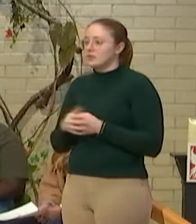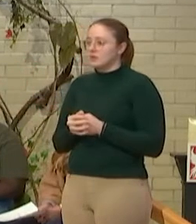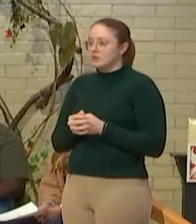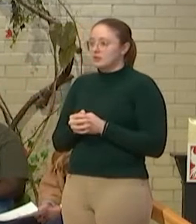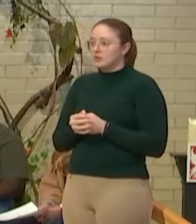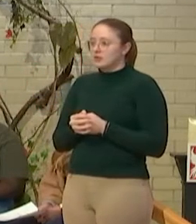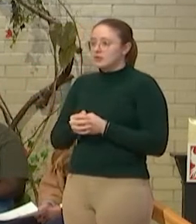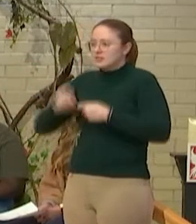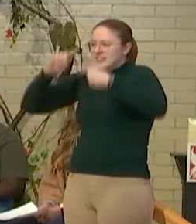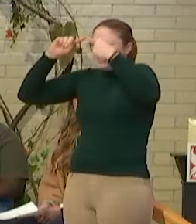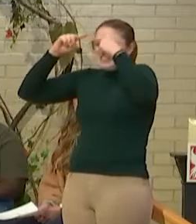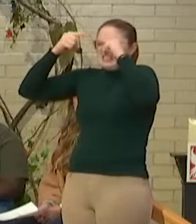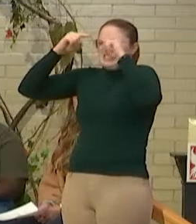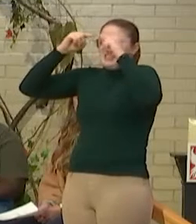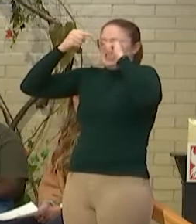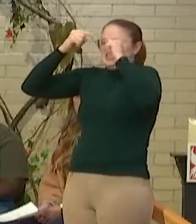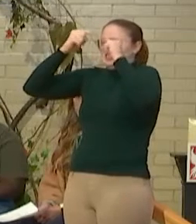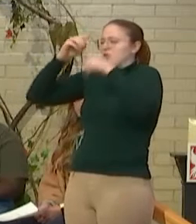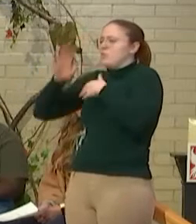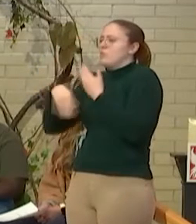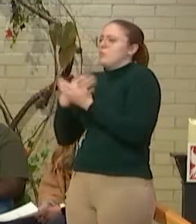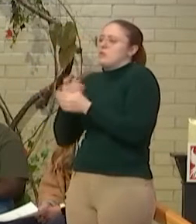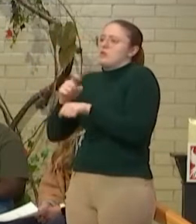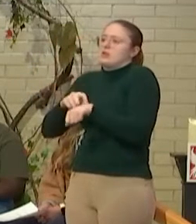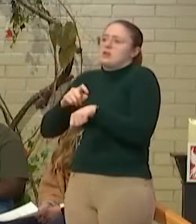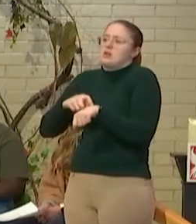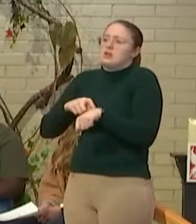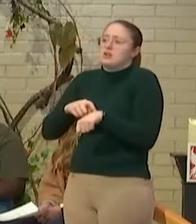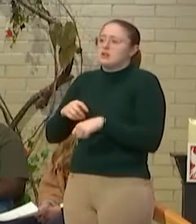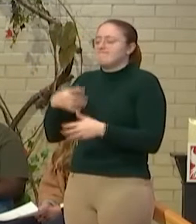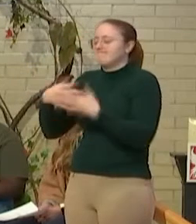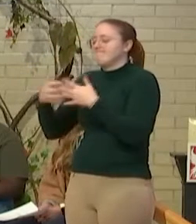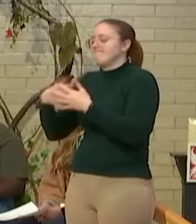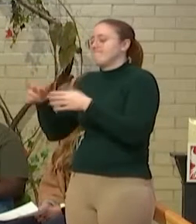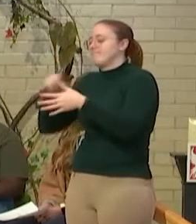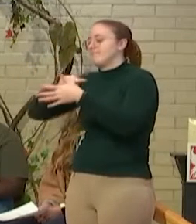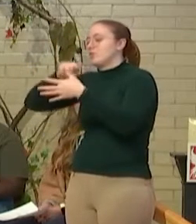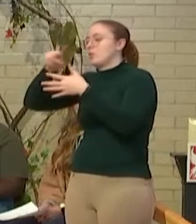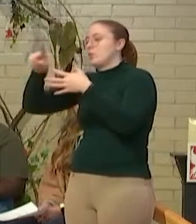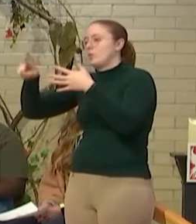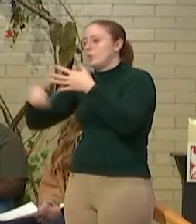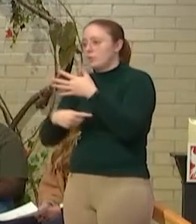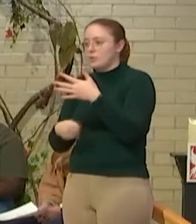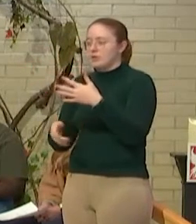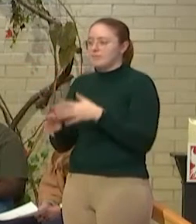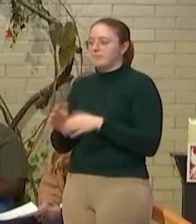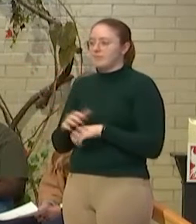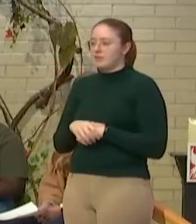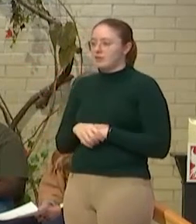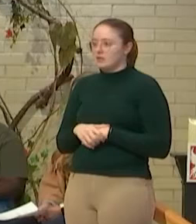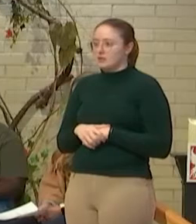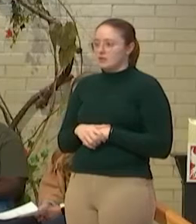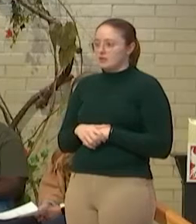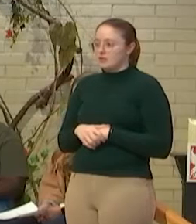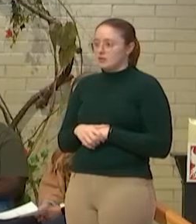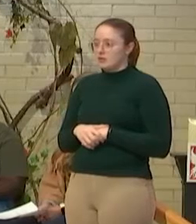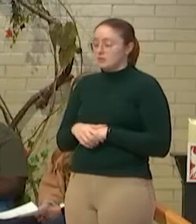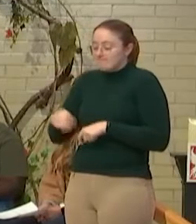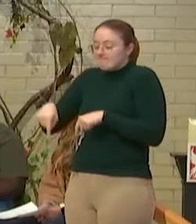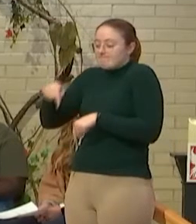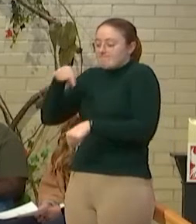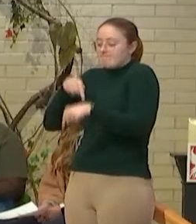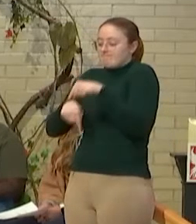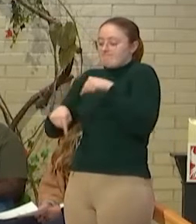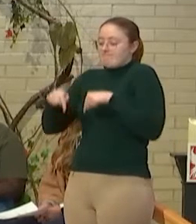chronic migraines, or chronic diseases, or genetic disorders, just all kinds of things. So before I go on, I do